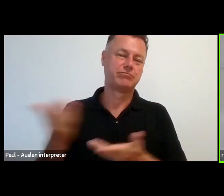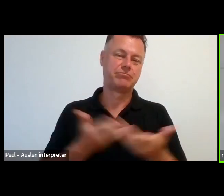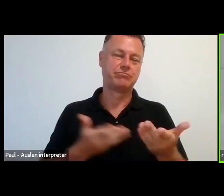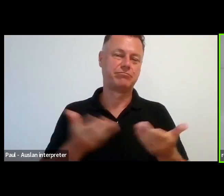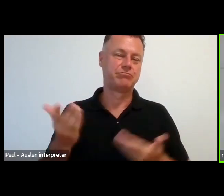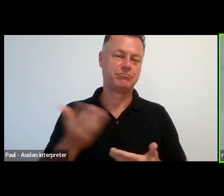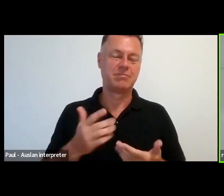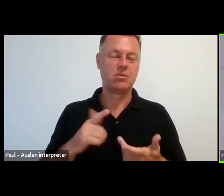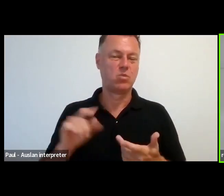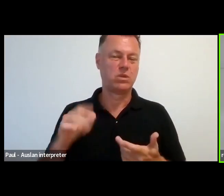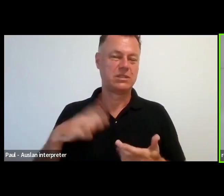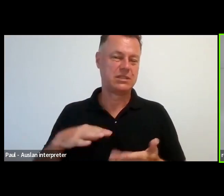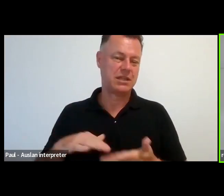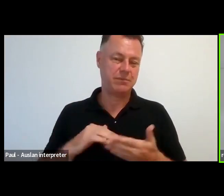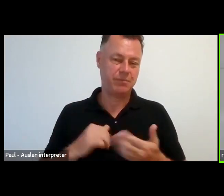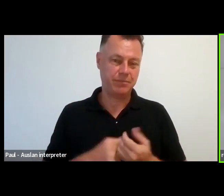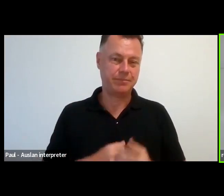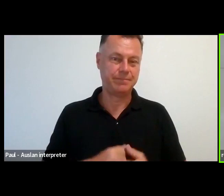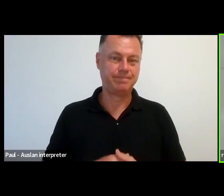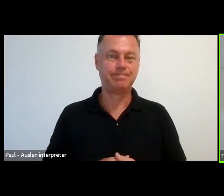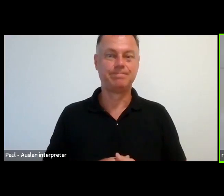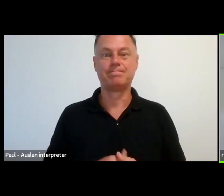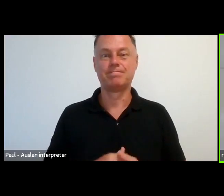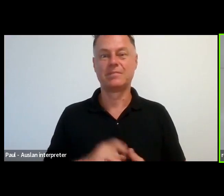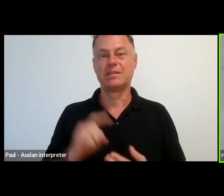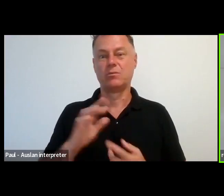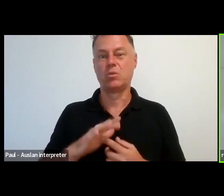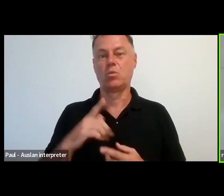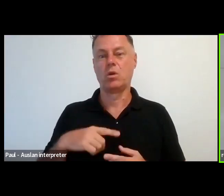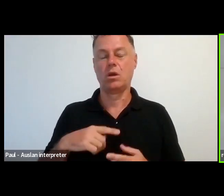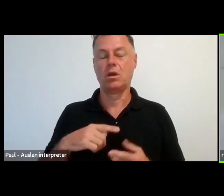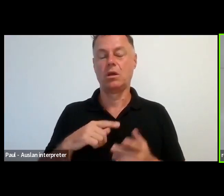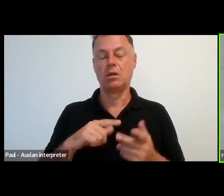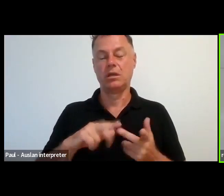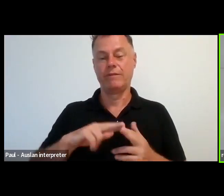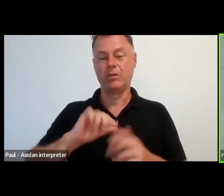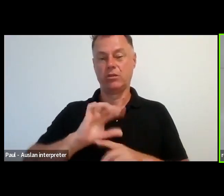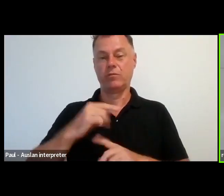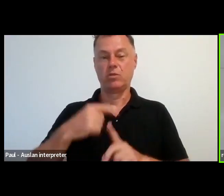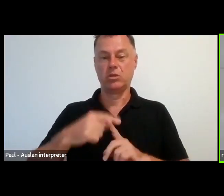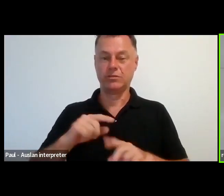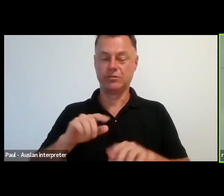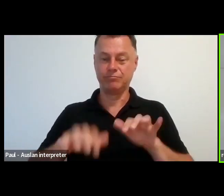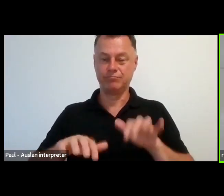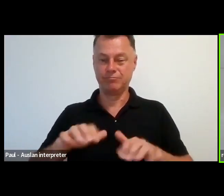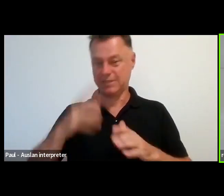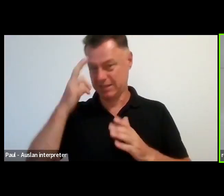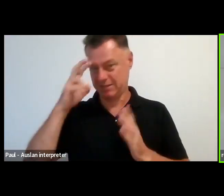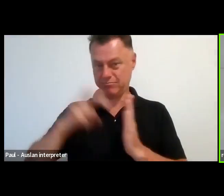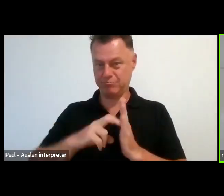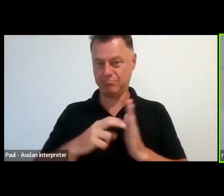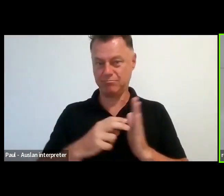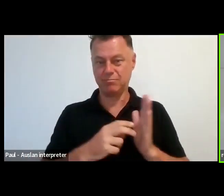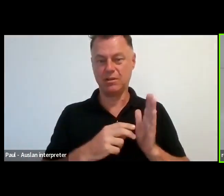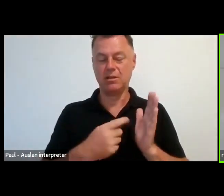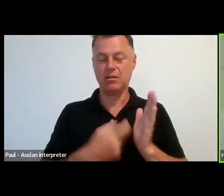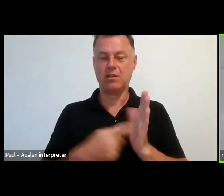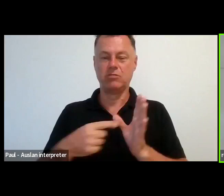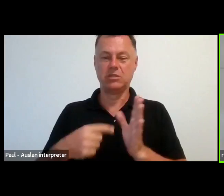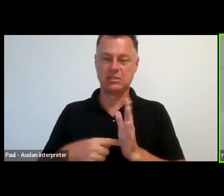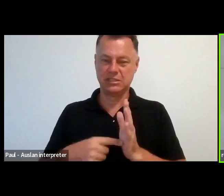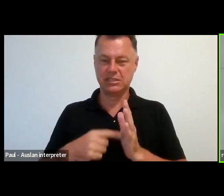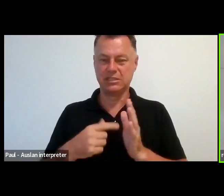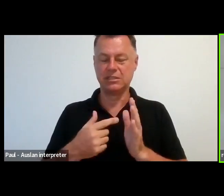and relevant. And that's the important reason for when you're positive, to make sure that you actually register your positive result with